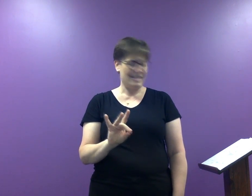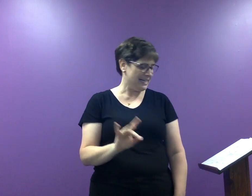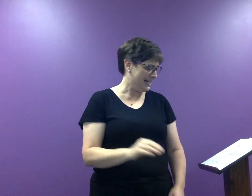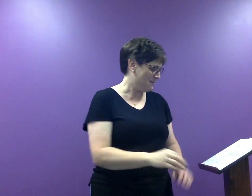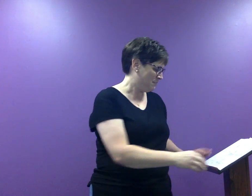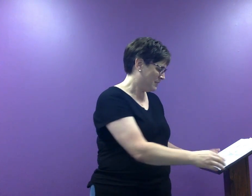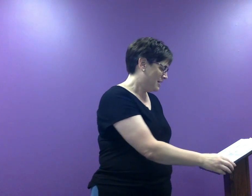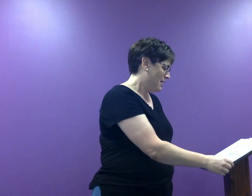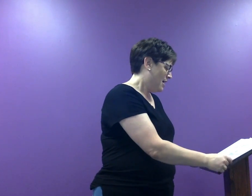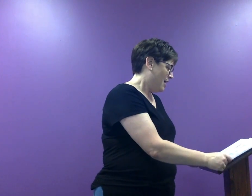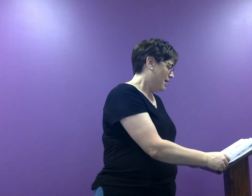idea.